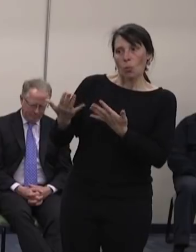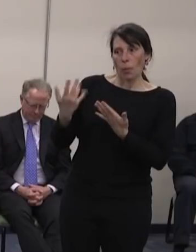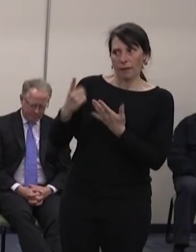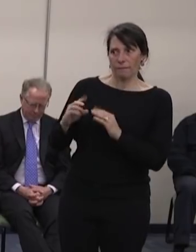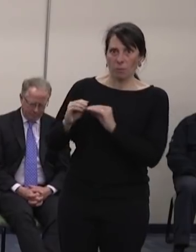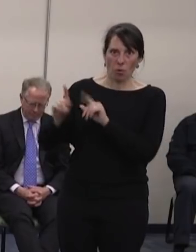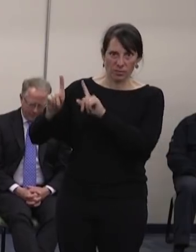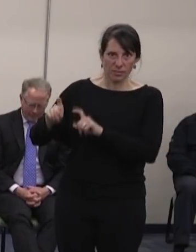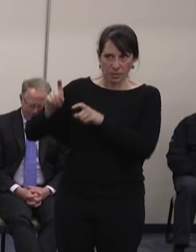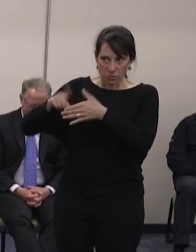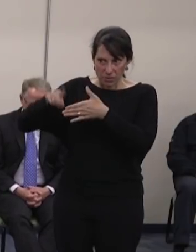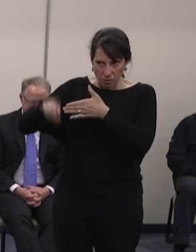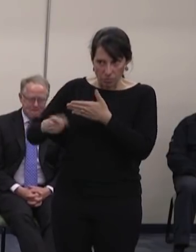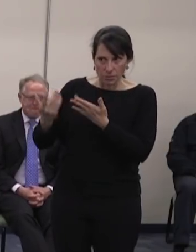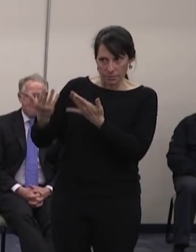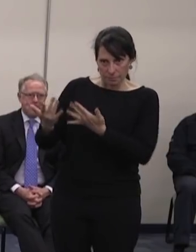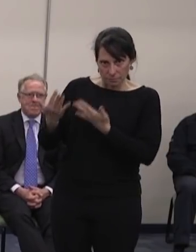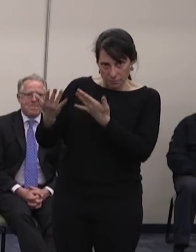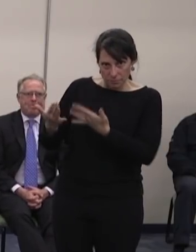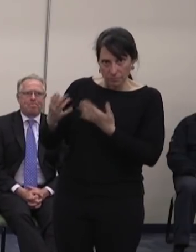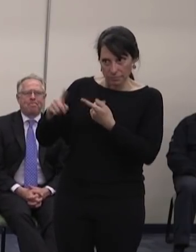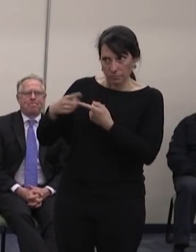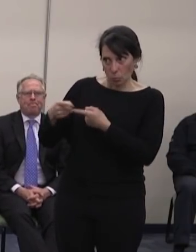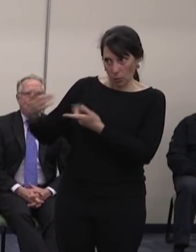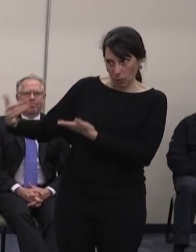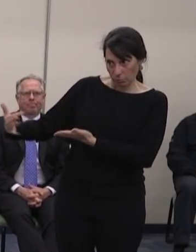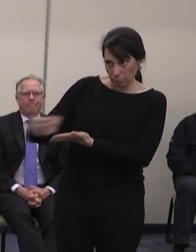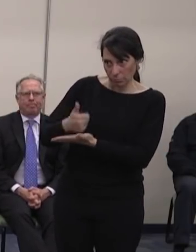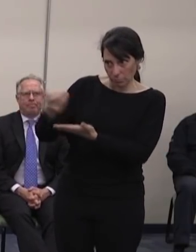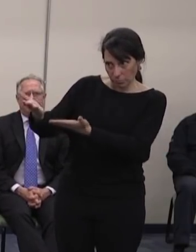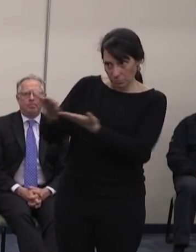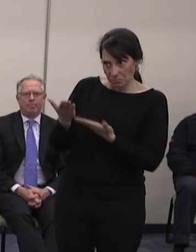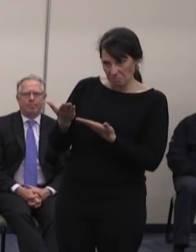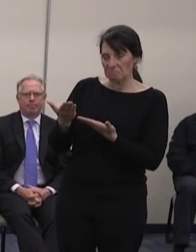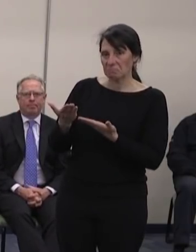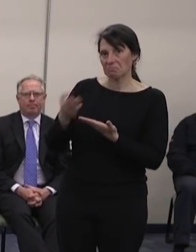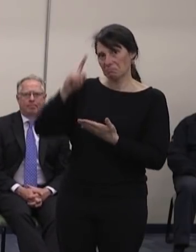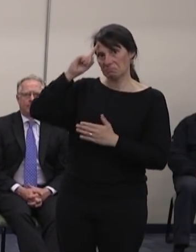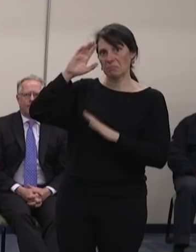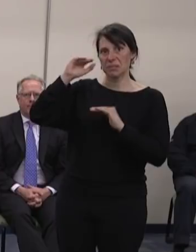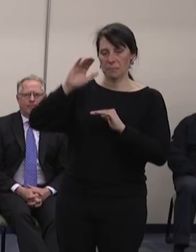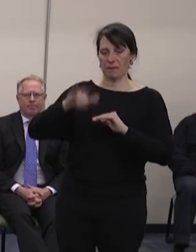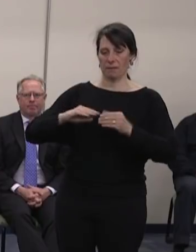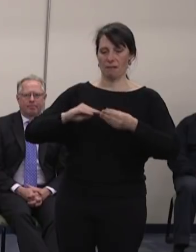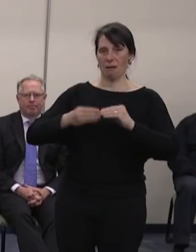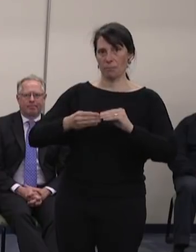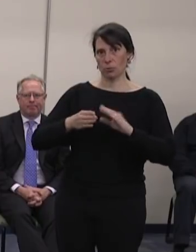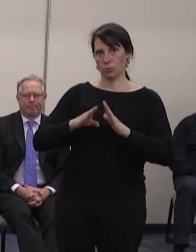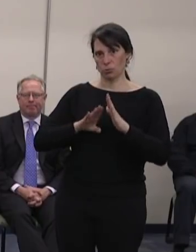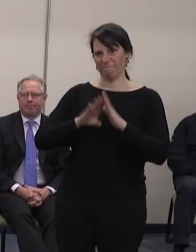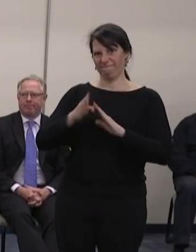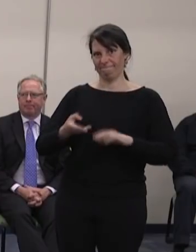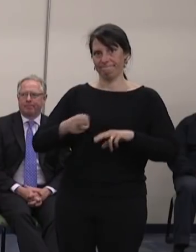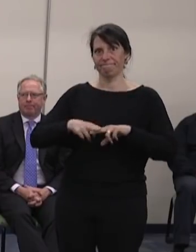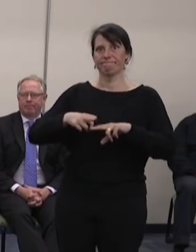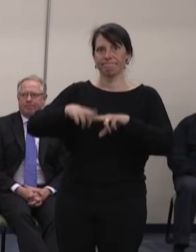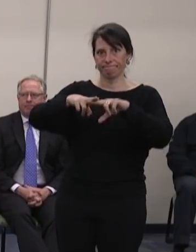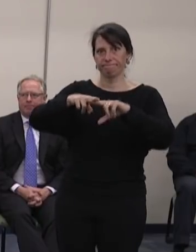providers and Buncombe County Health and Human Services return, we expect the case count to continue to increase.